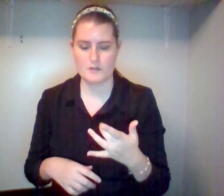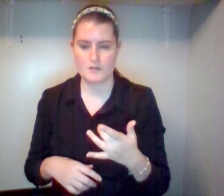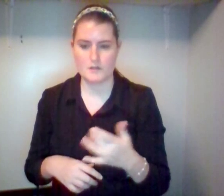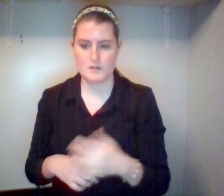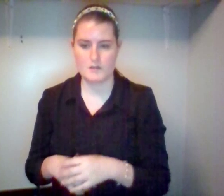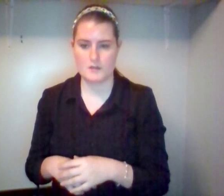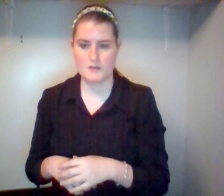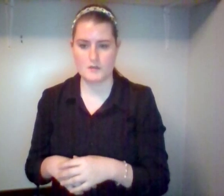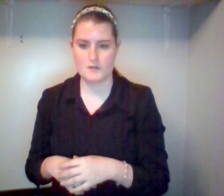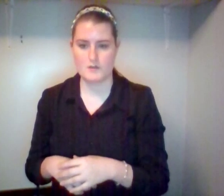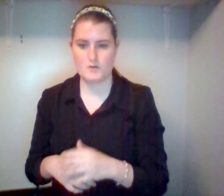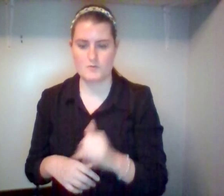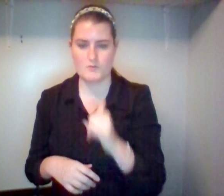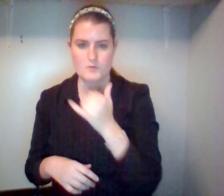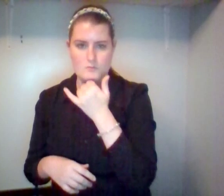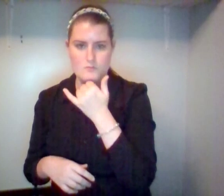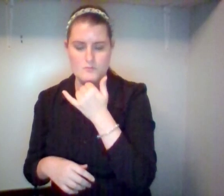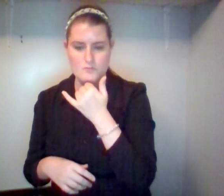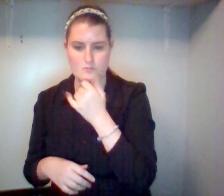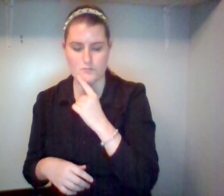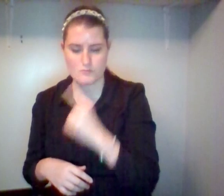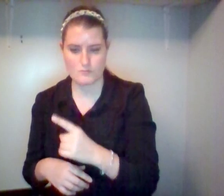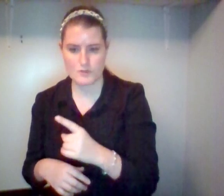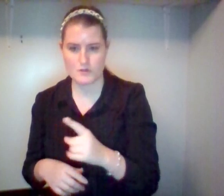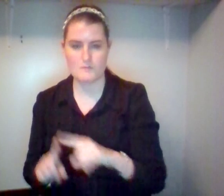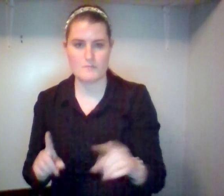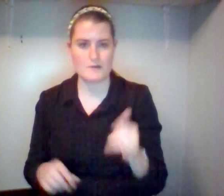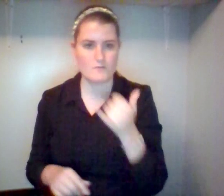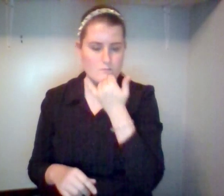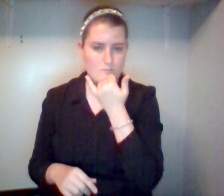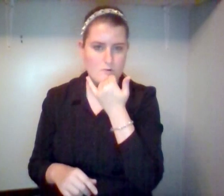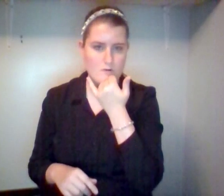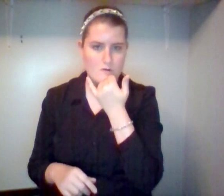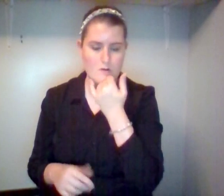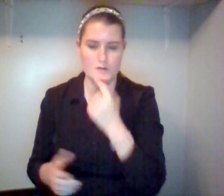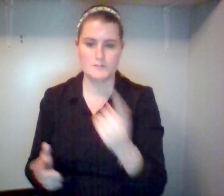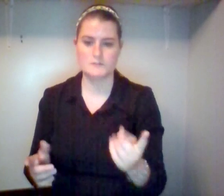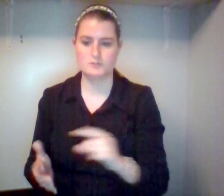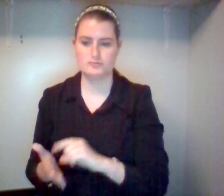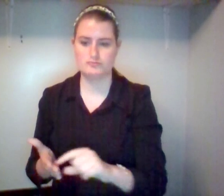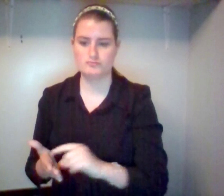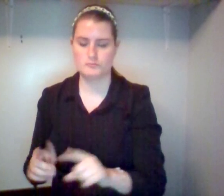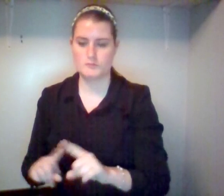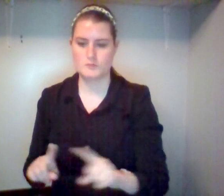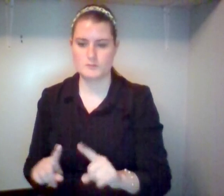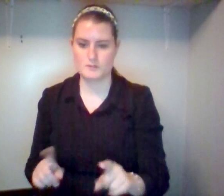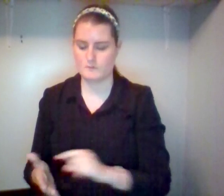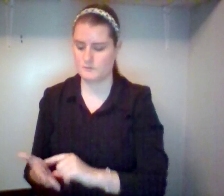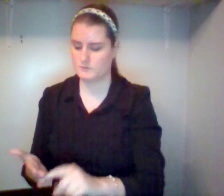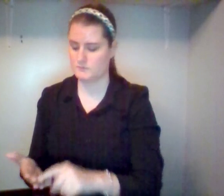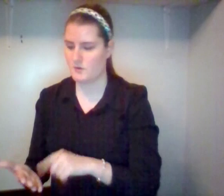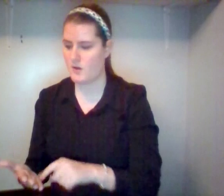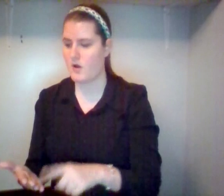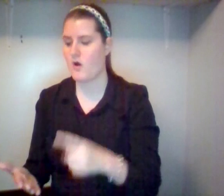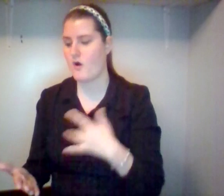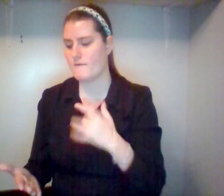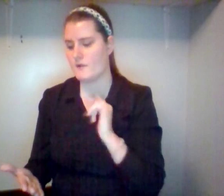the emotions were real. They were just based on another aspect or another place in the Bible rather than this place in the Bible. I think that's